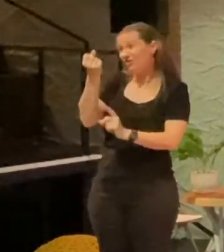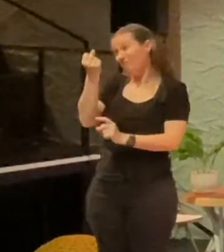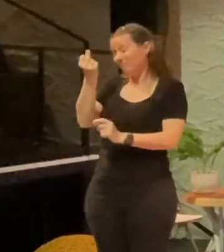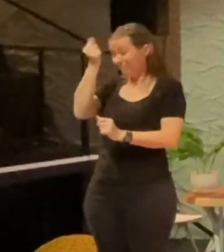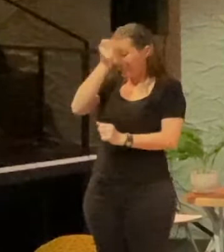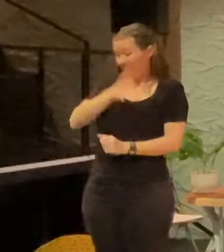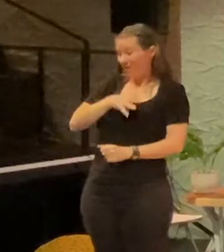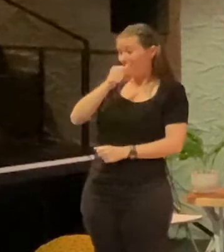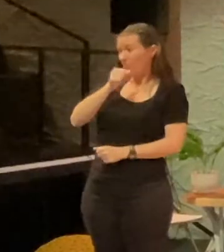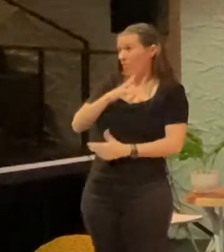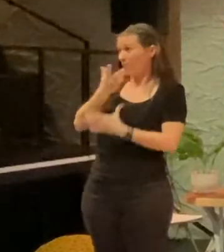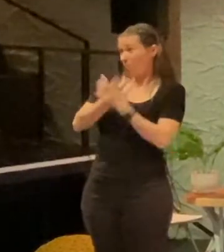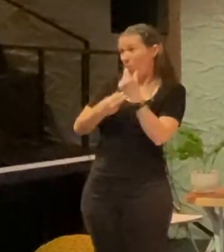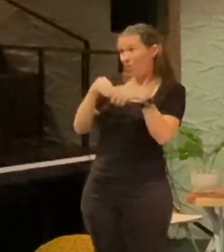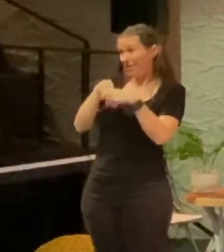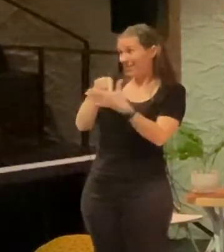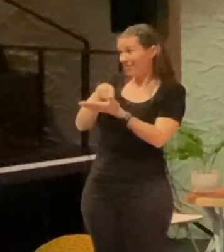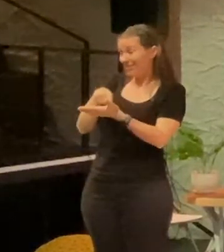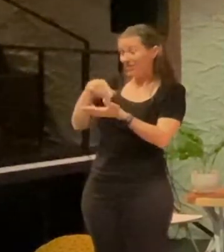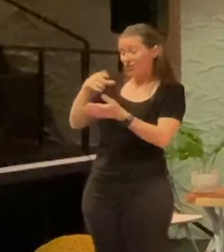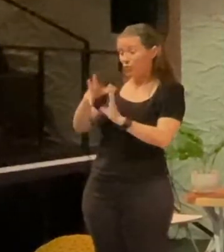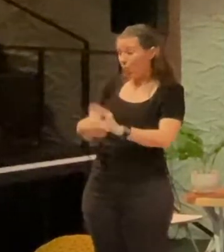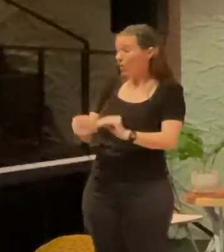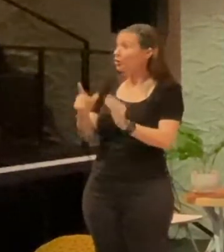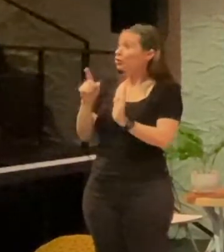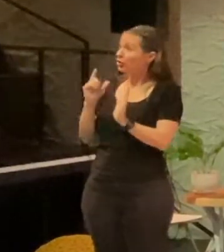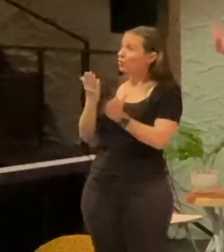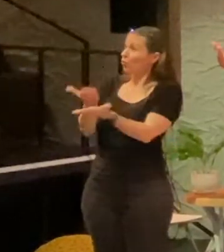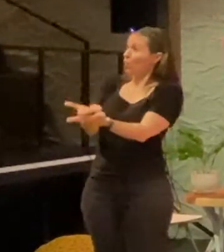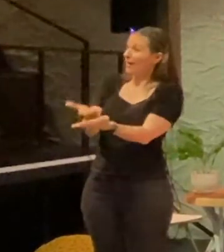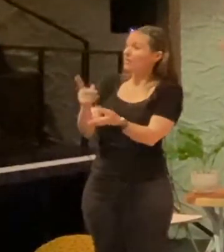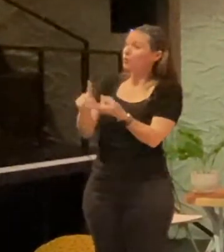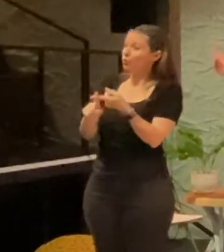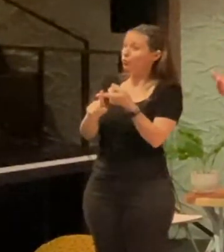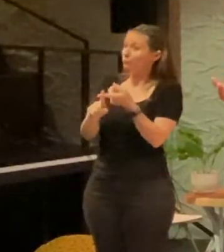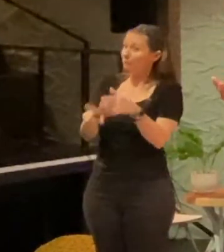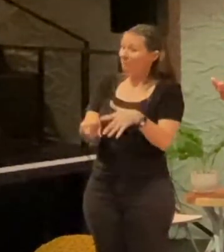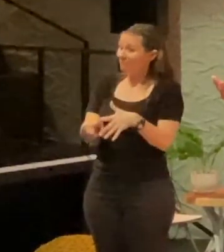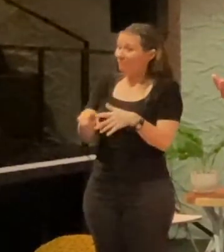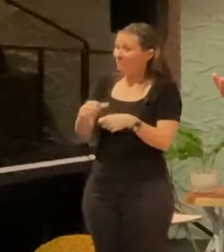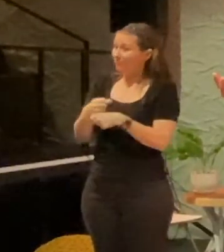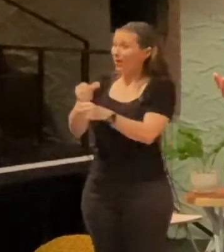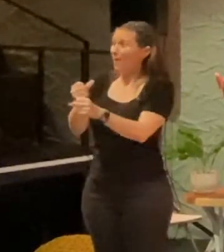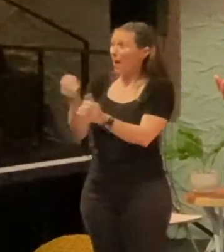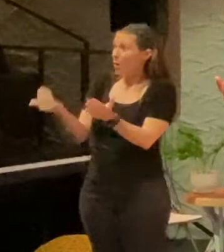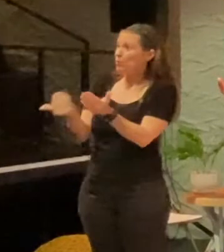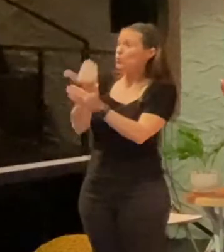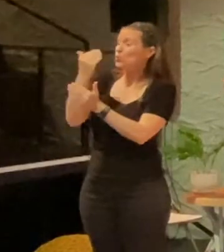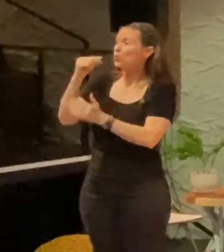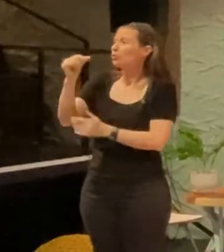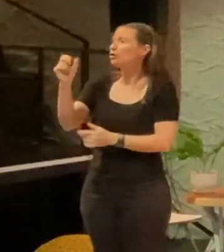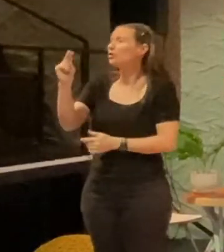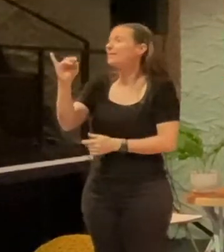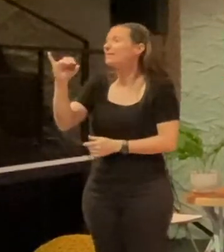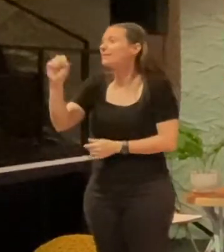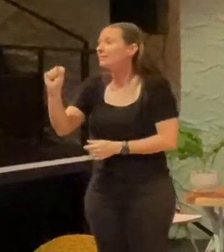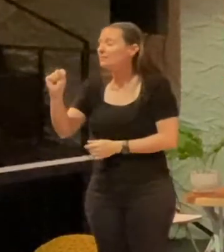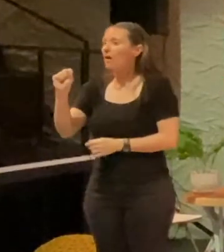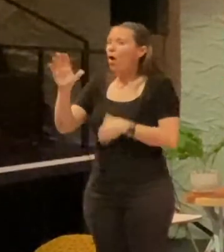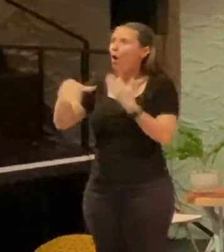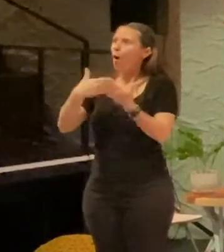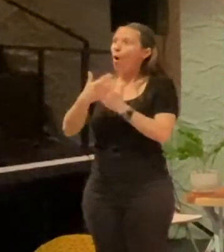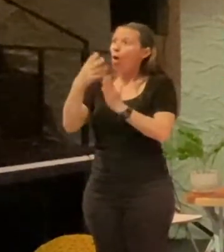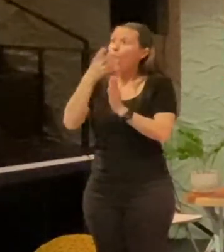in the story. But it's credited, she's credited with helping bring about this new Genesis. And all the Jewish readers are going, like,